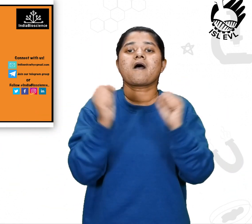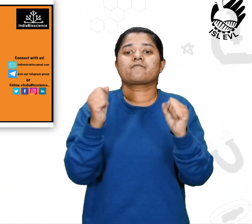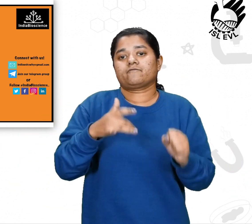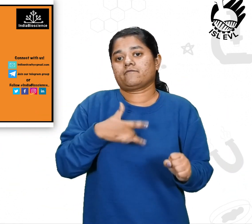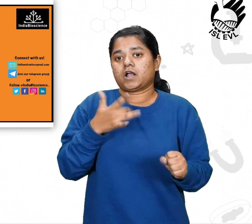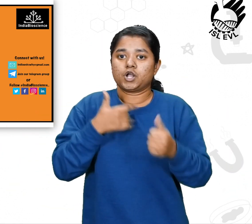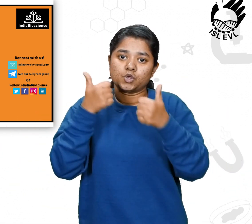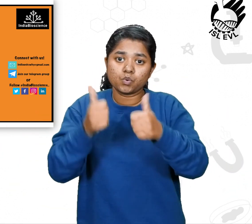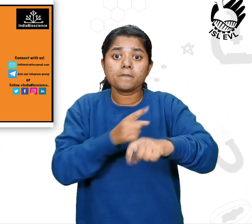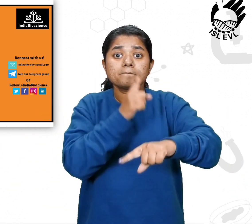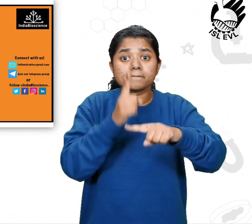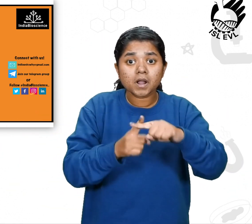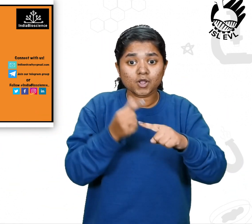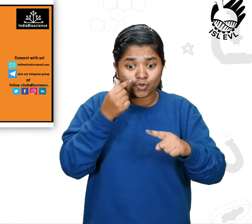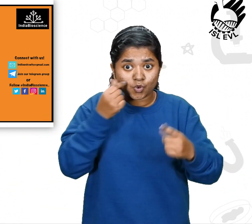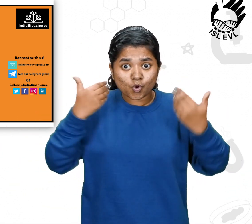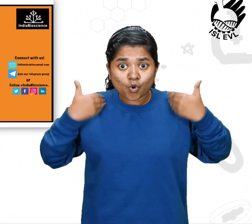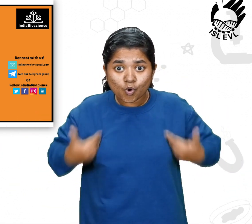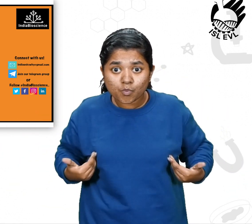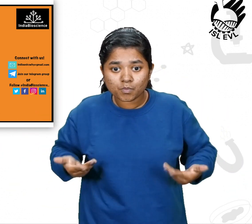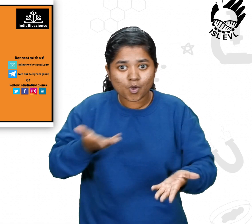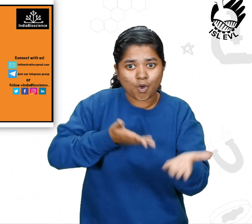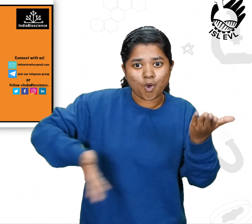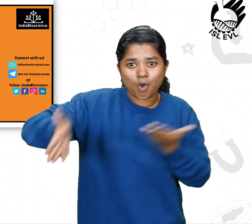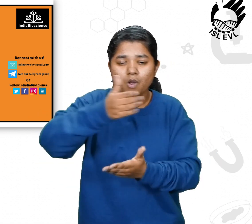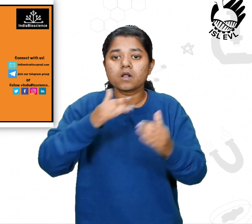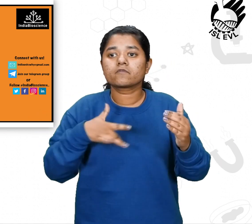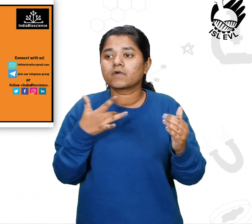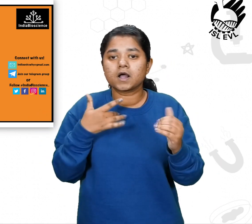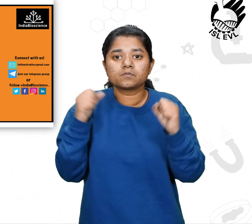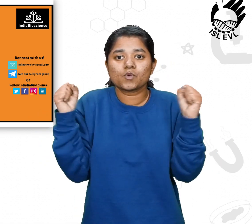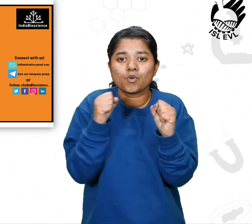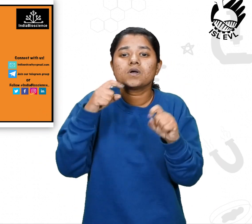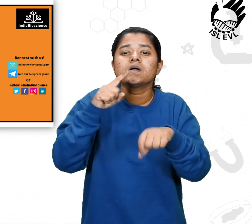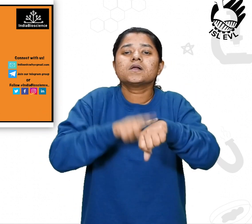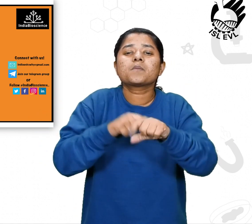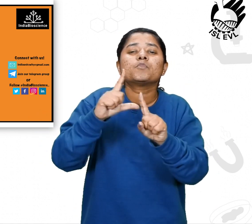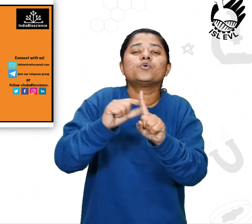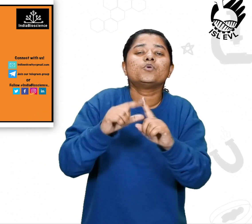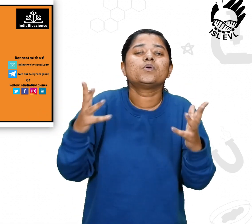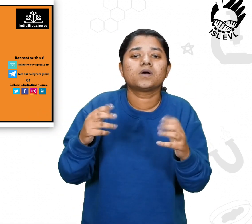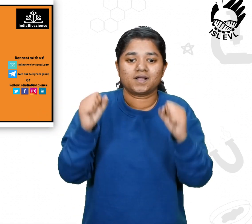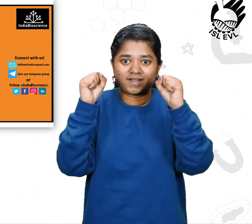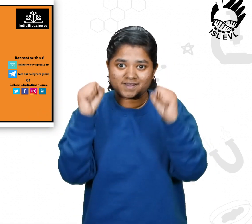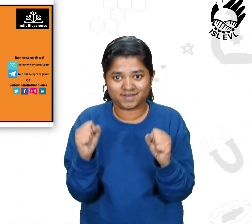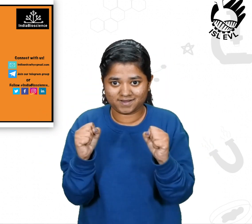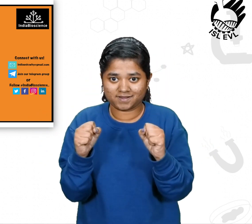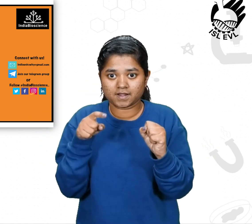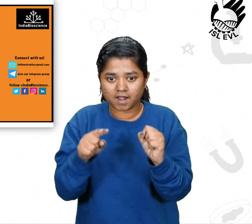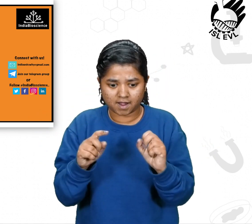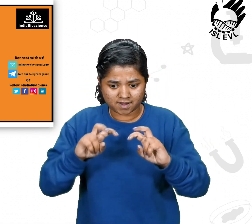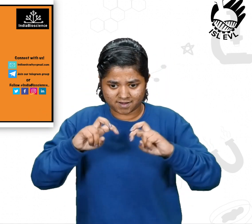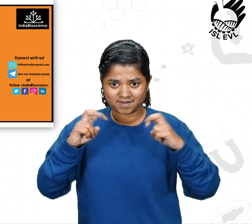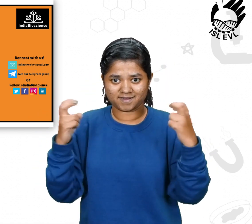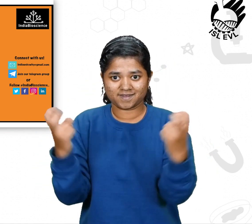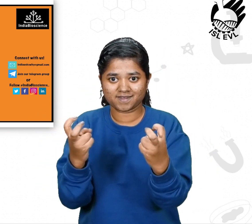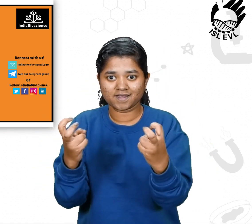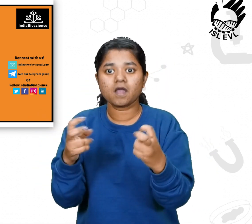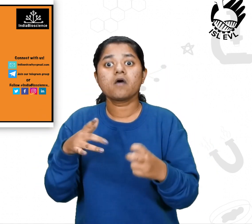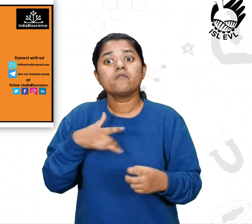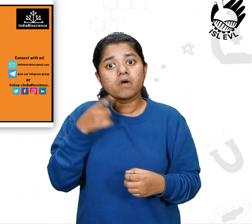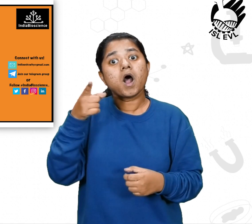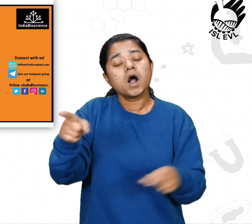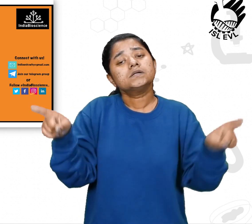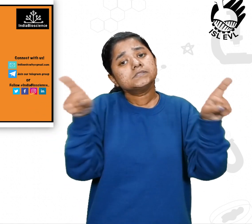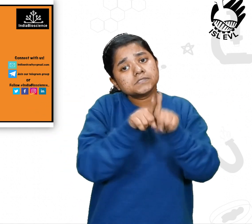we humans do in winters. We like to cuddle to stay warm. Sitting on the same tree actually helps the birds to stay warm in the same